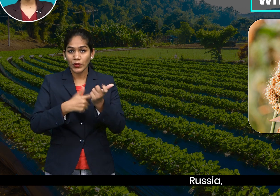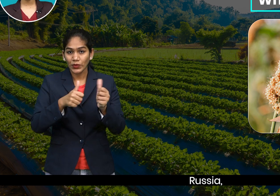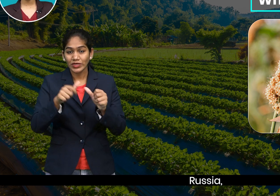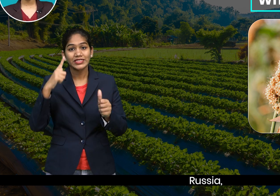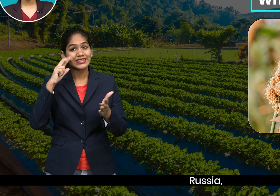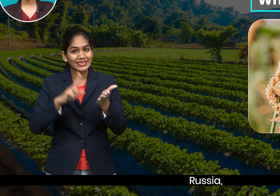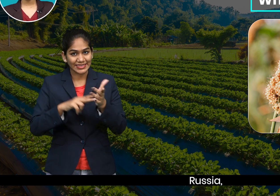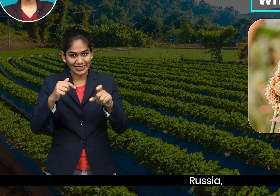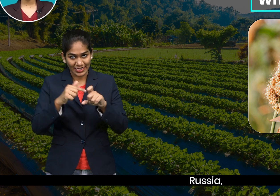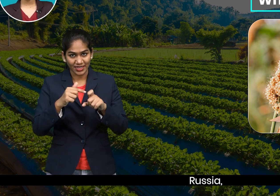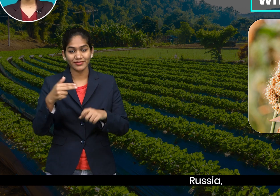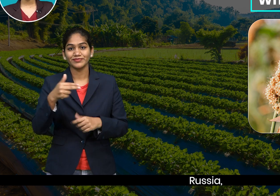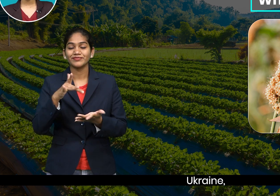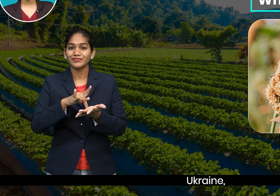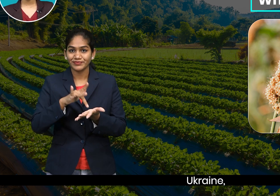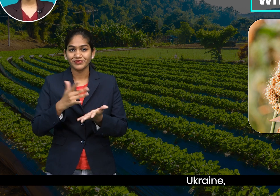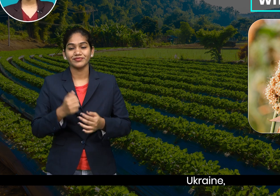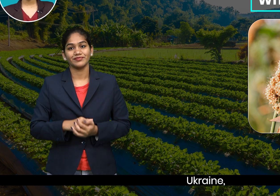Ukraine,